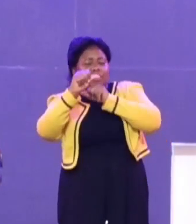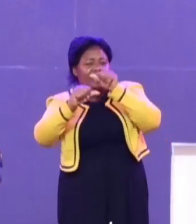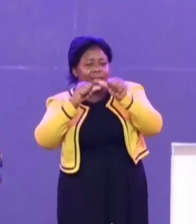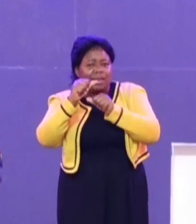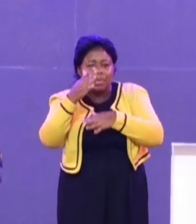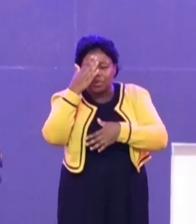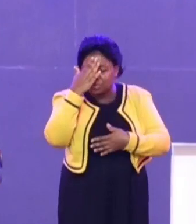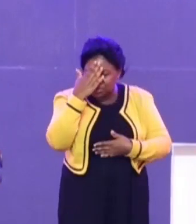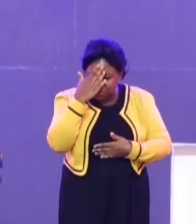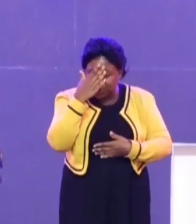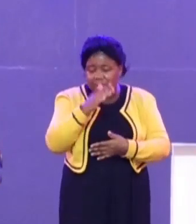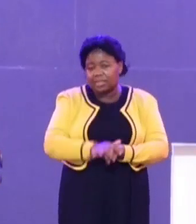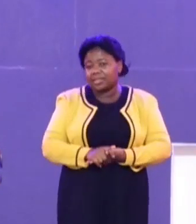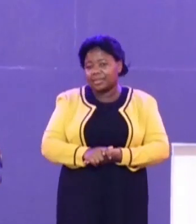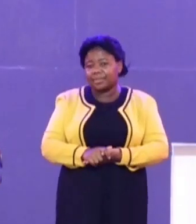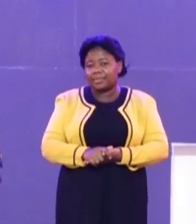and